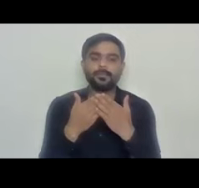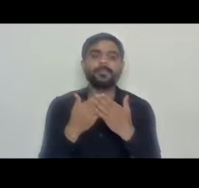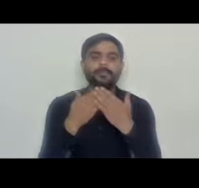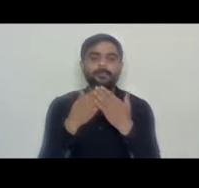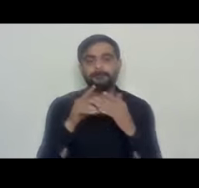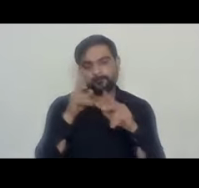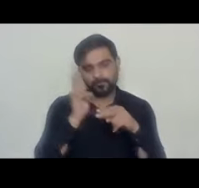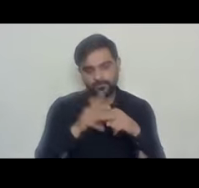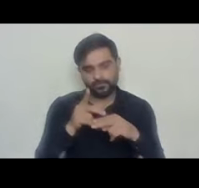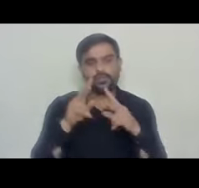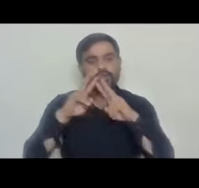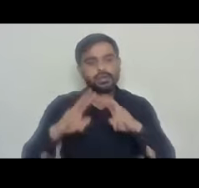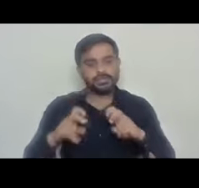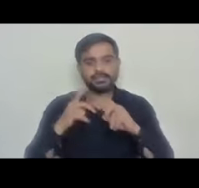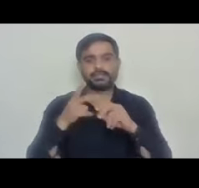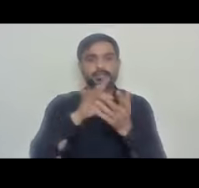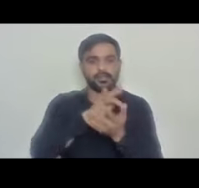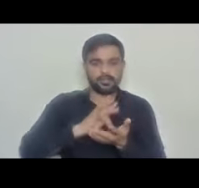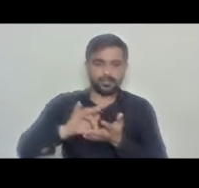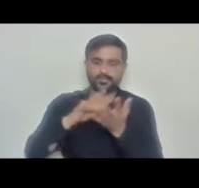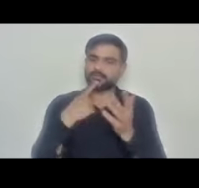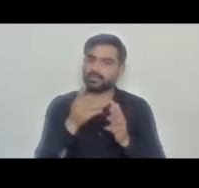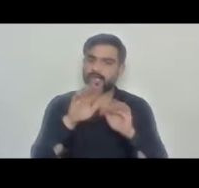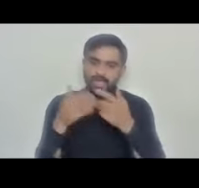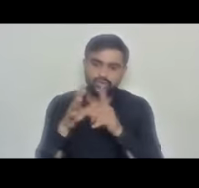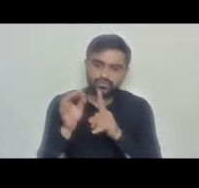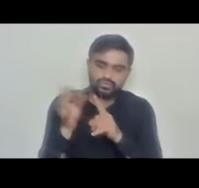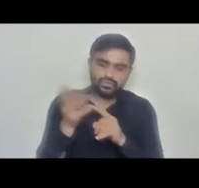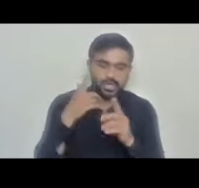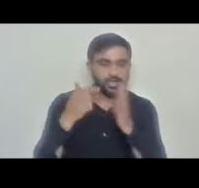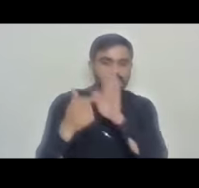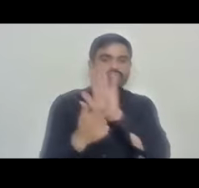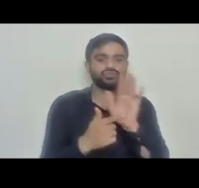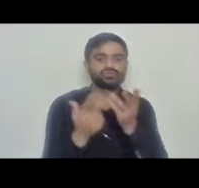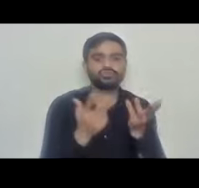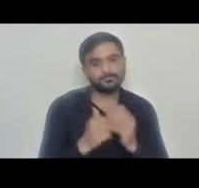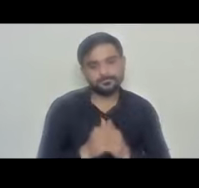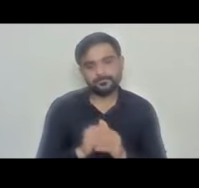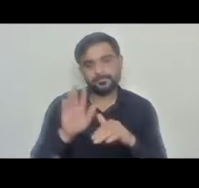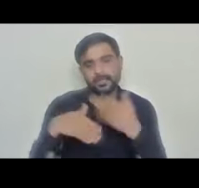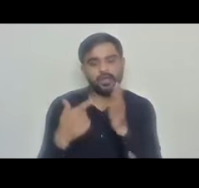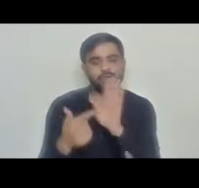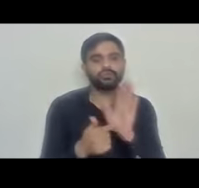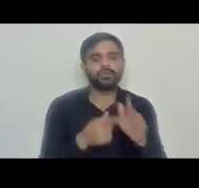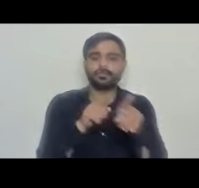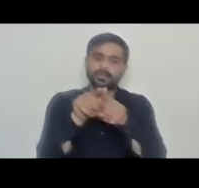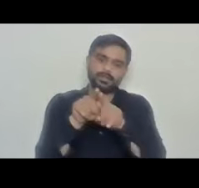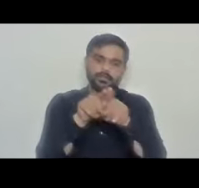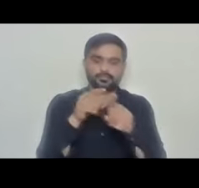academia or research circles, or I could say how it has been presented, or how it has changed. For example, I